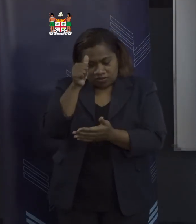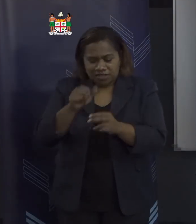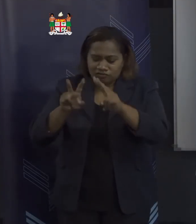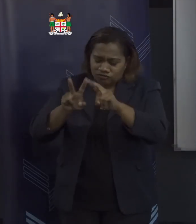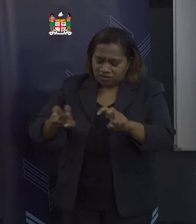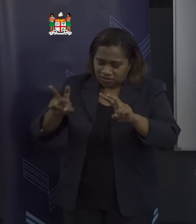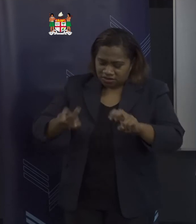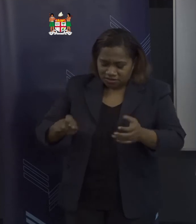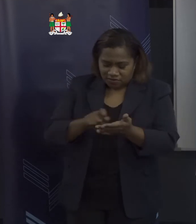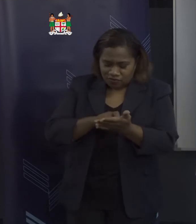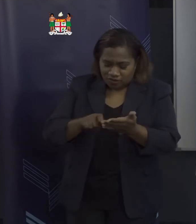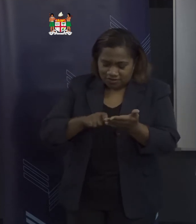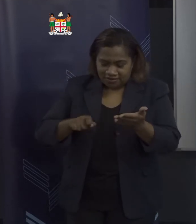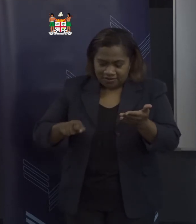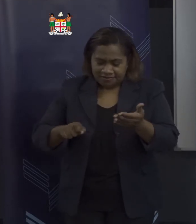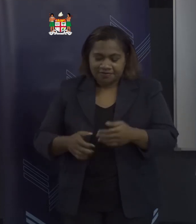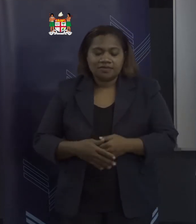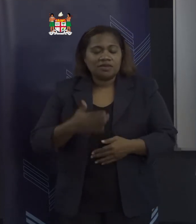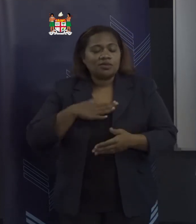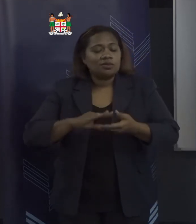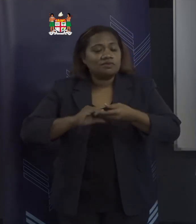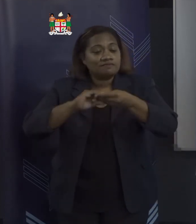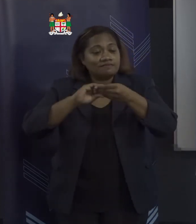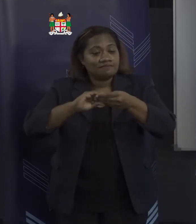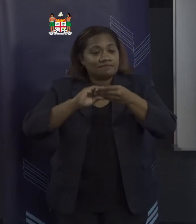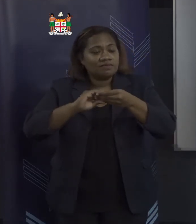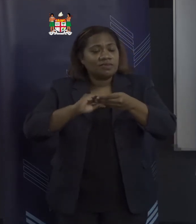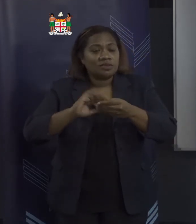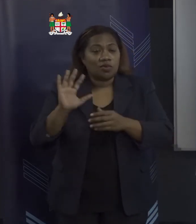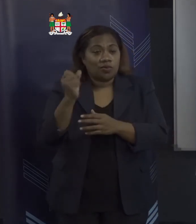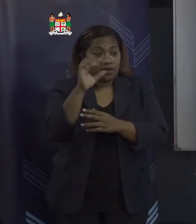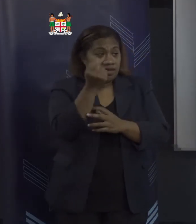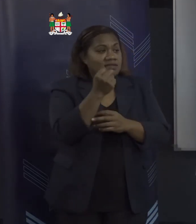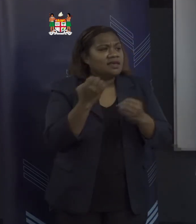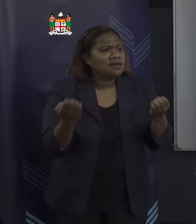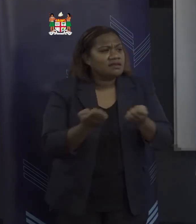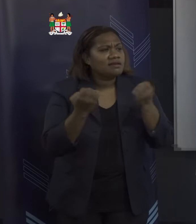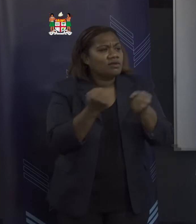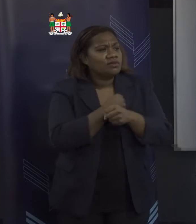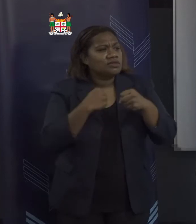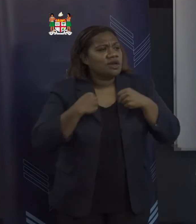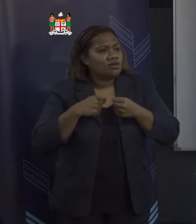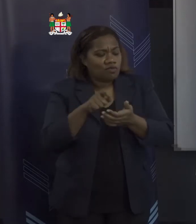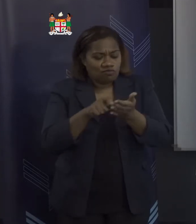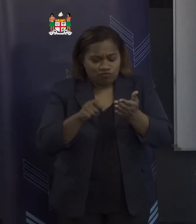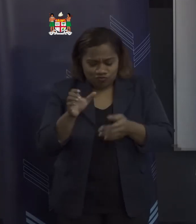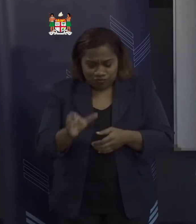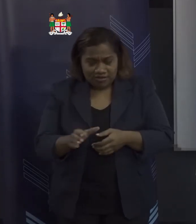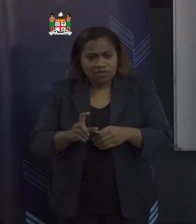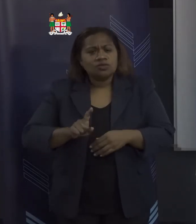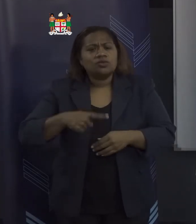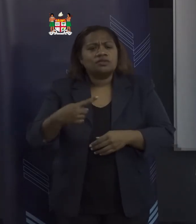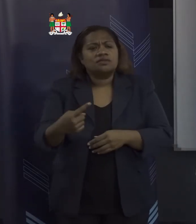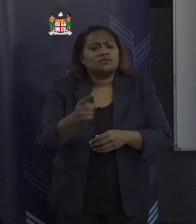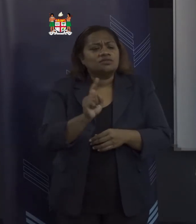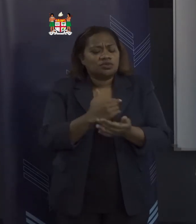writing. I congratulate the winners and encourage our budding writers to continue to share your